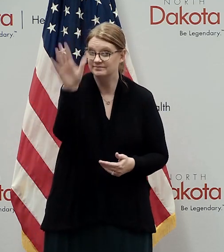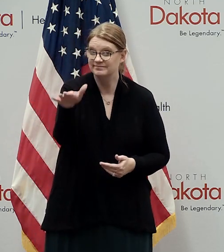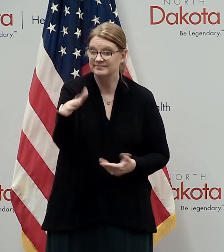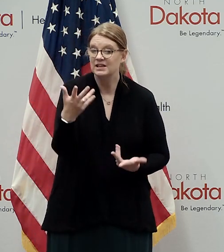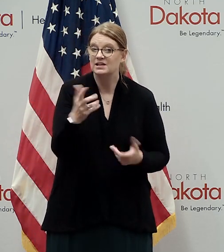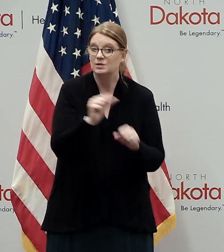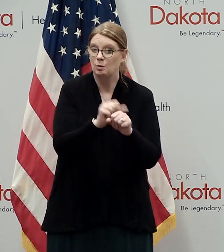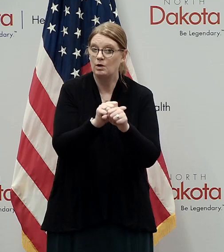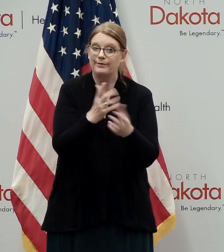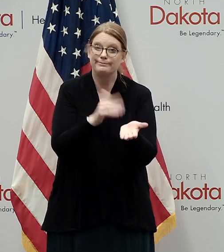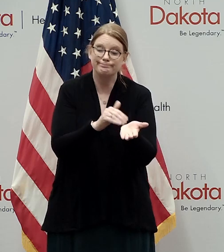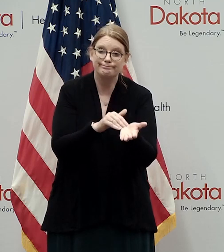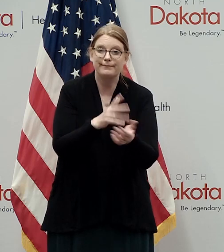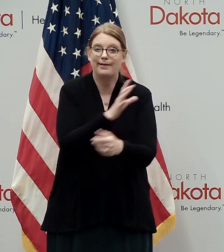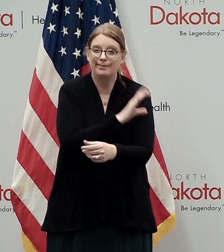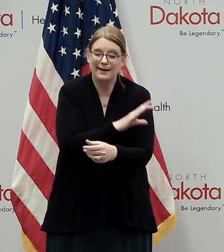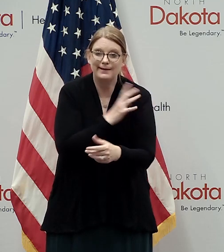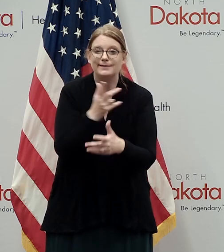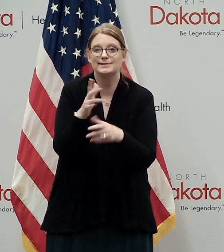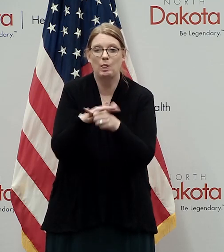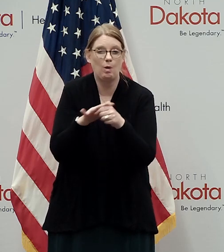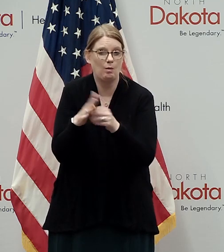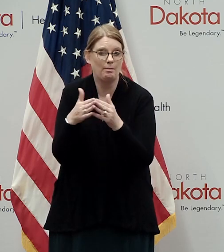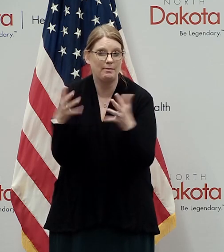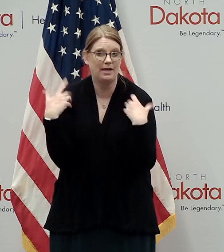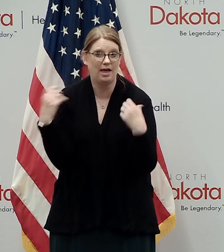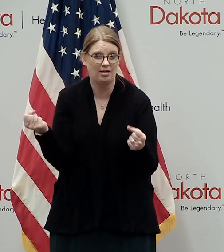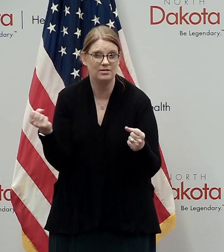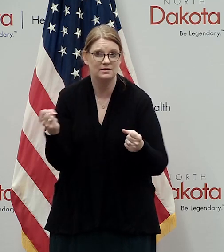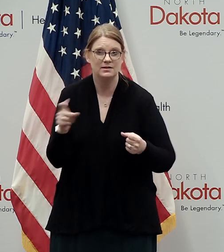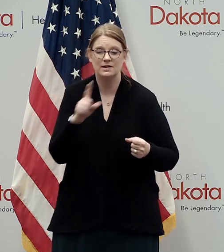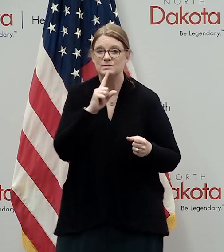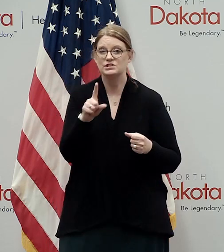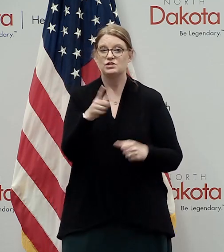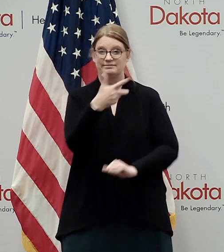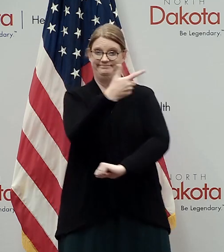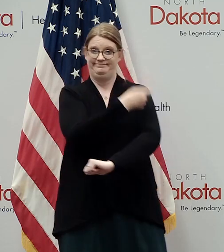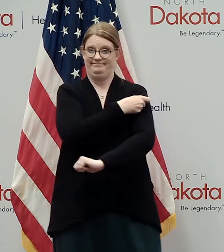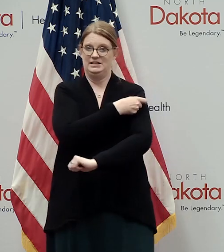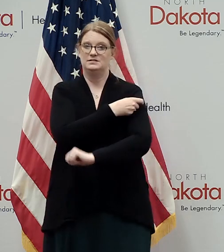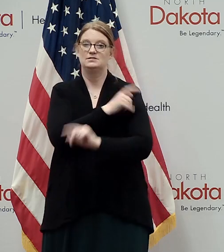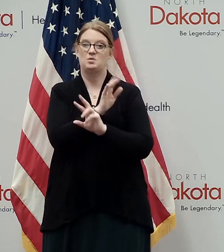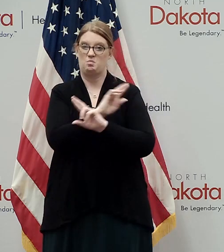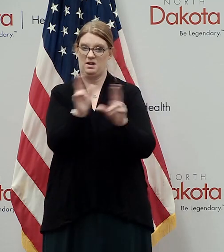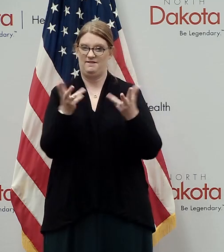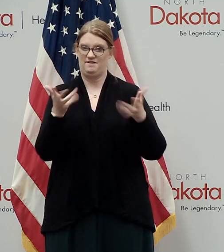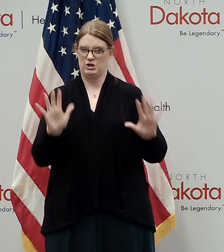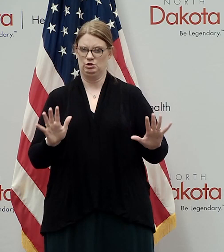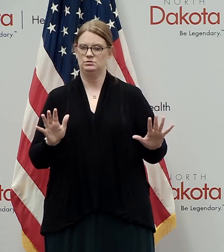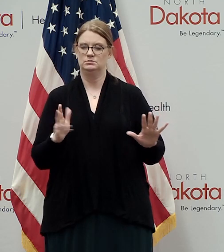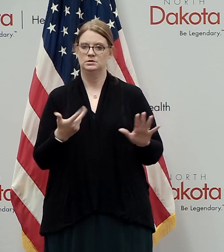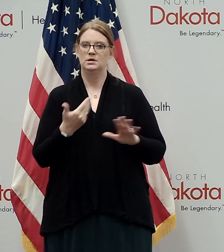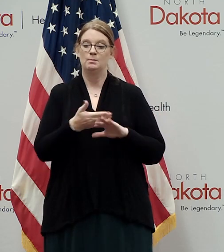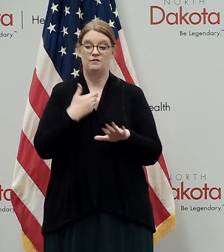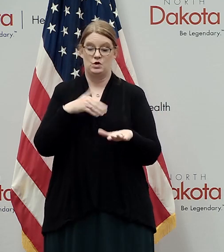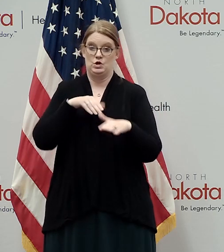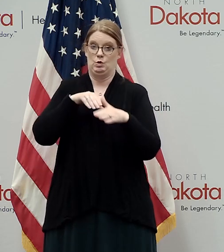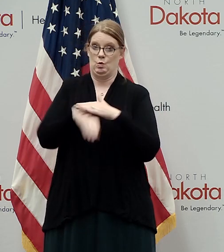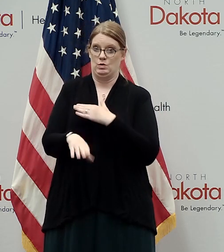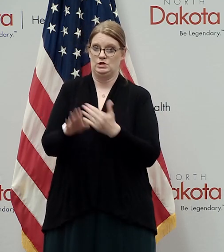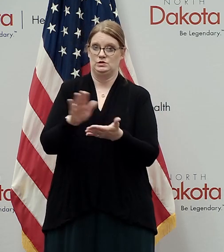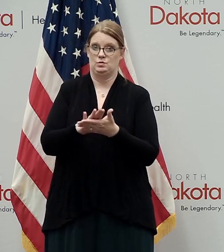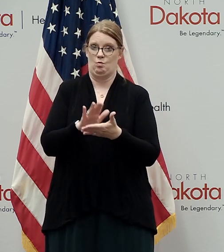healthcare providers or local public health to make sure that you've got all your immunizations up to speed before you actually get back into